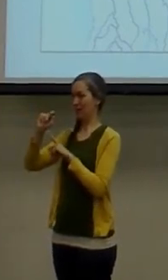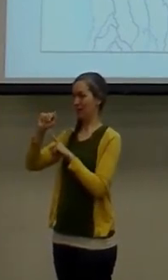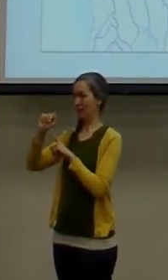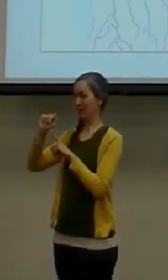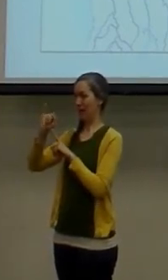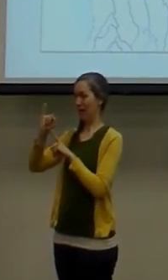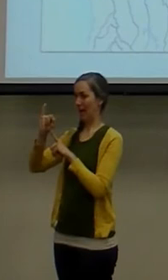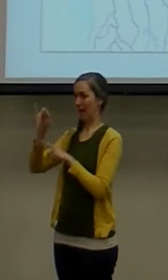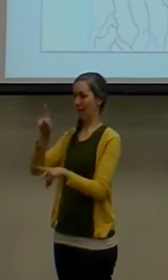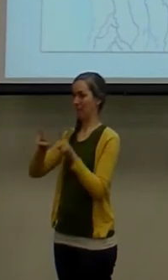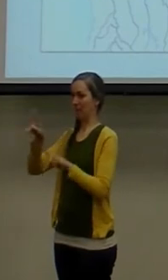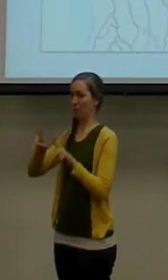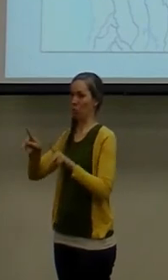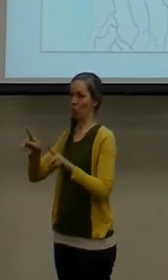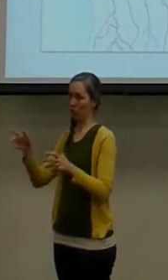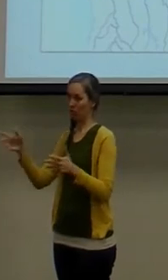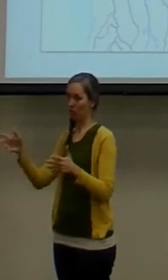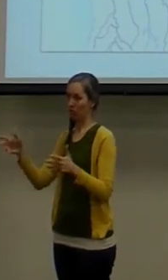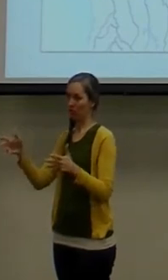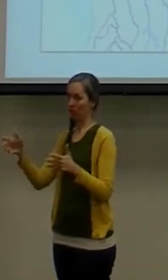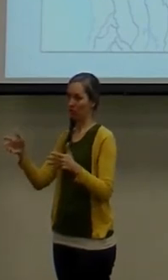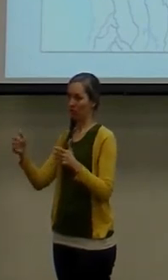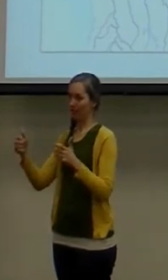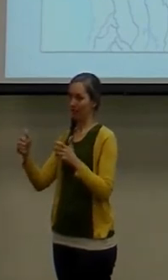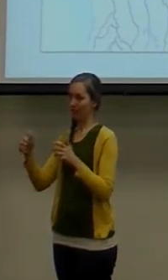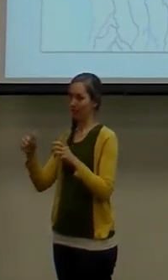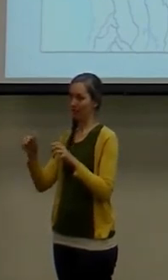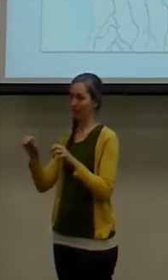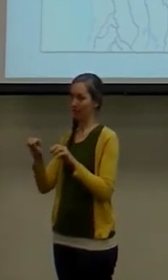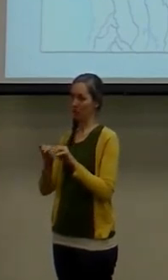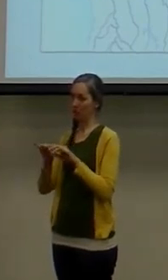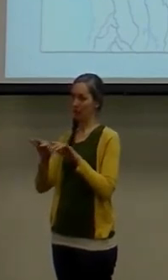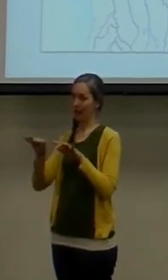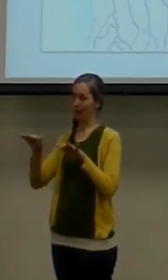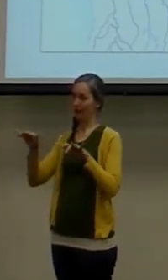Ahom. You know, all the way to southern